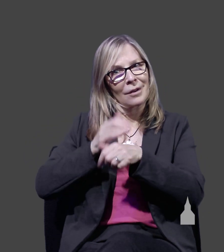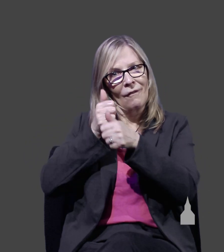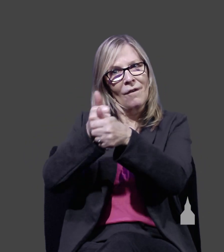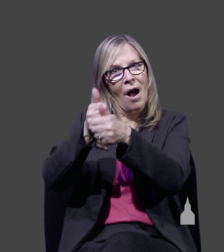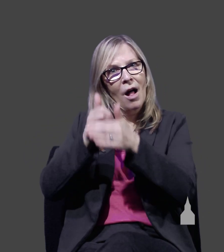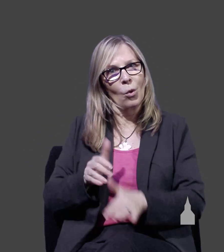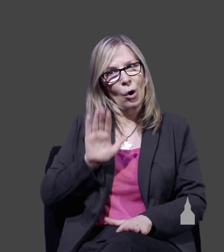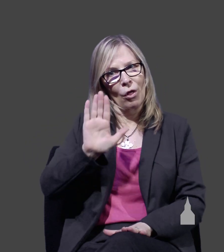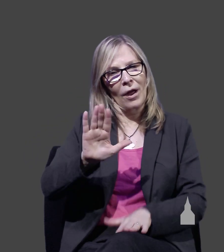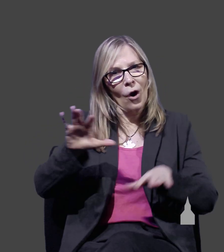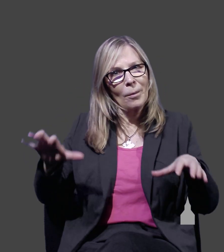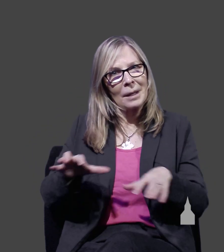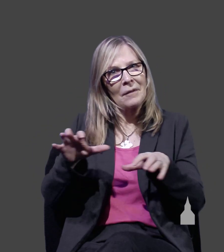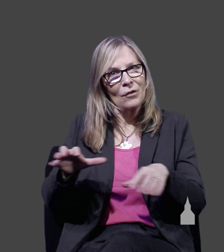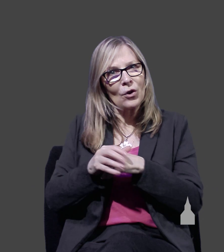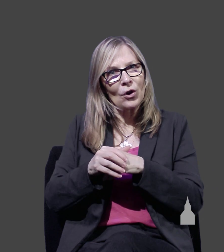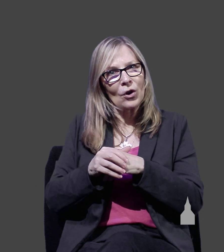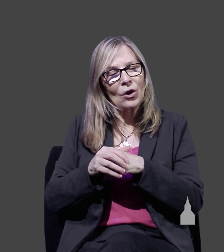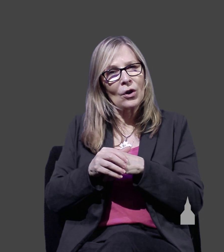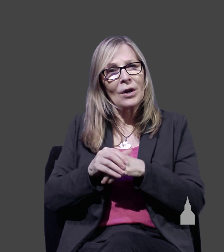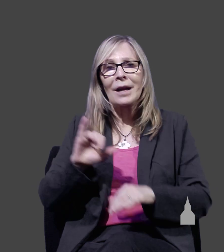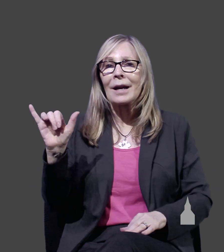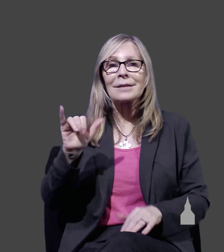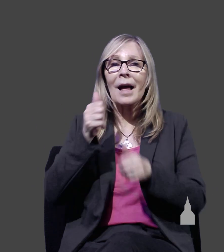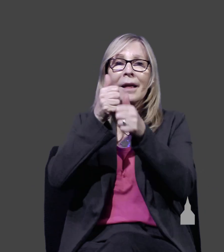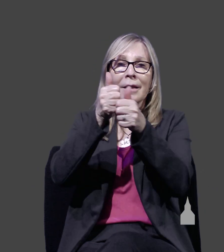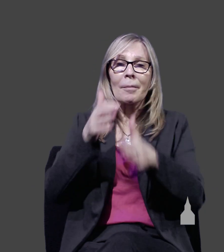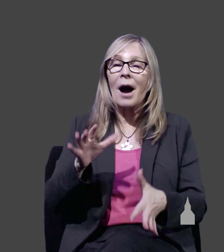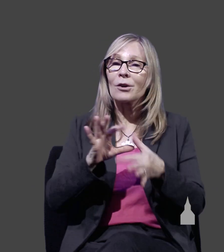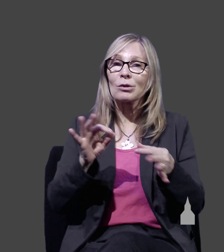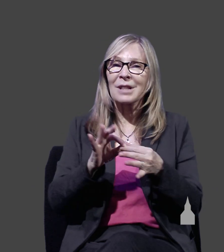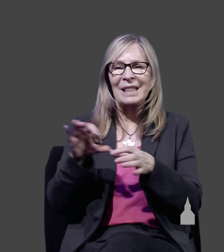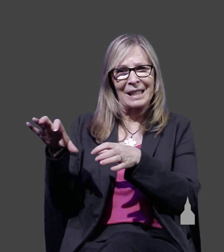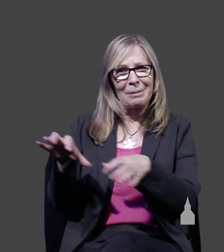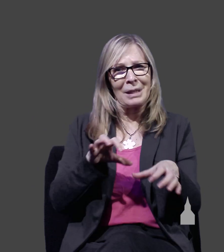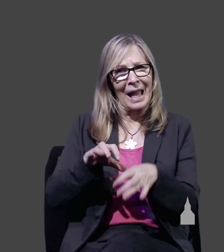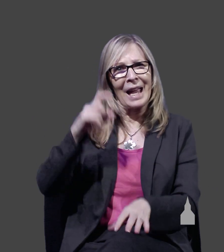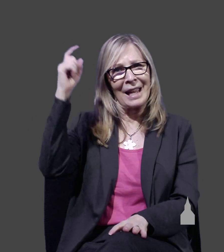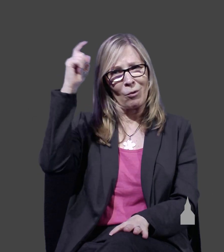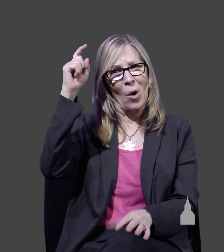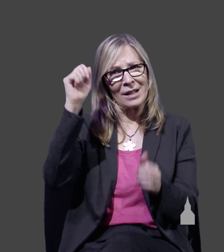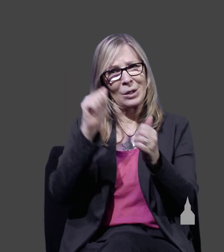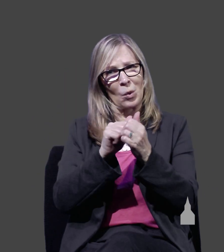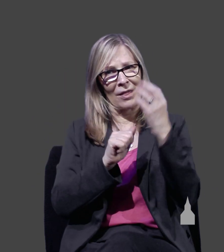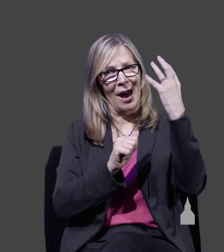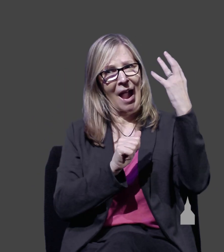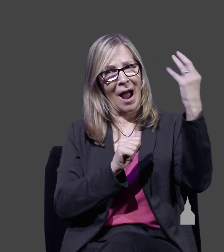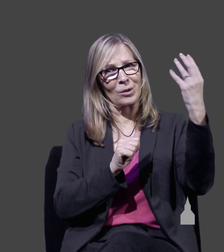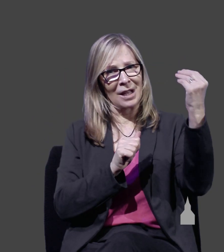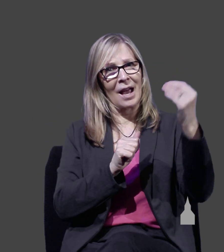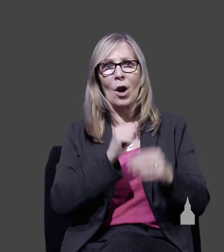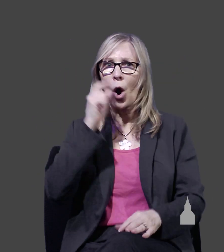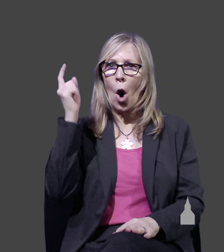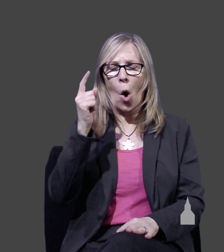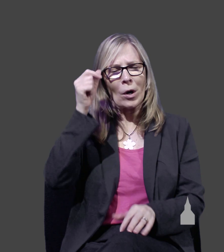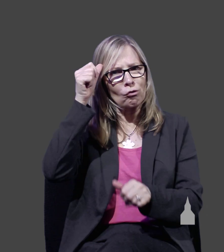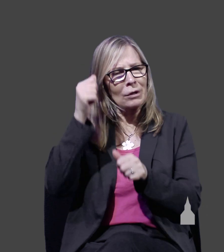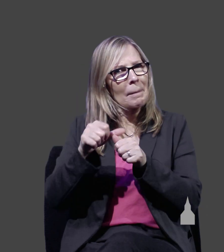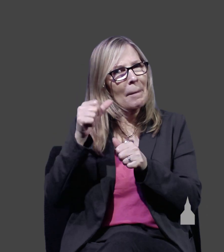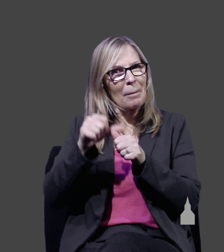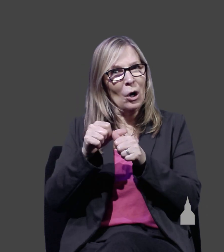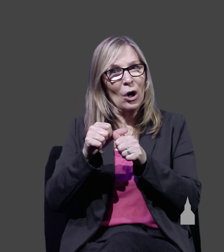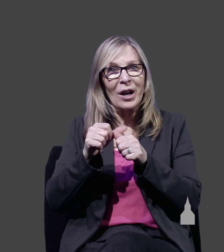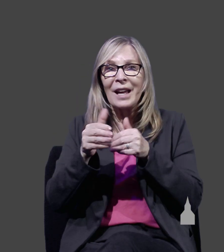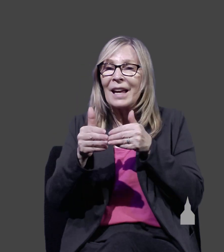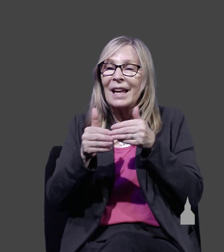devotees. It is as if the apostle was saying, behave wisely toward outsiders, always bearing in mind that though